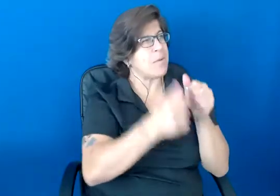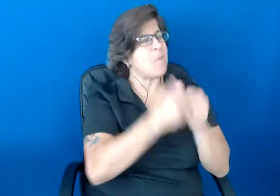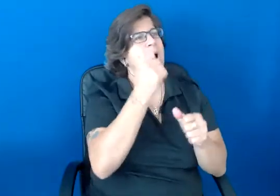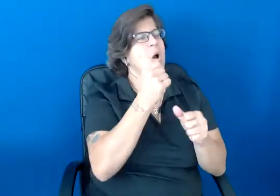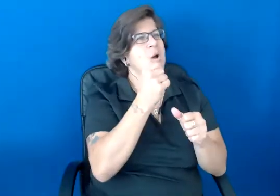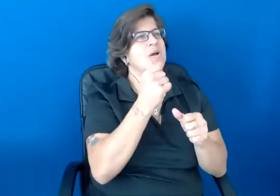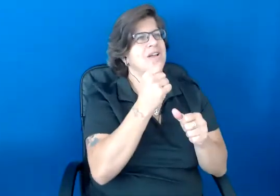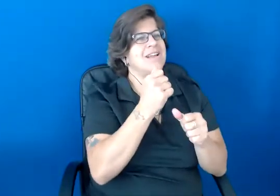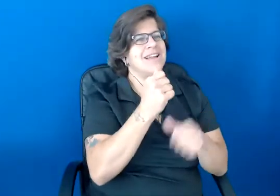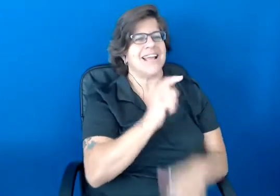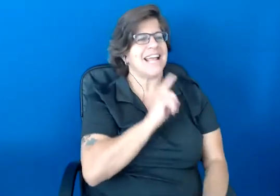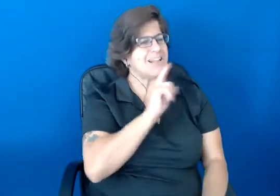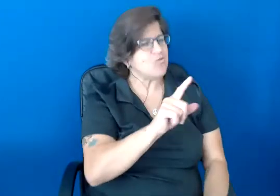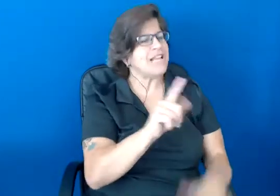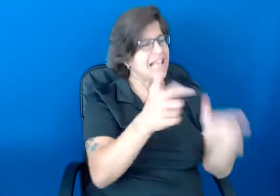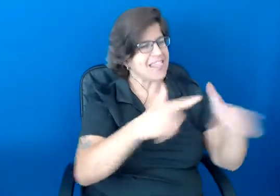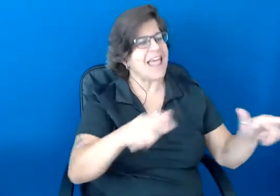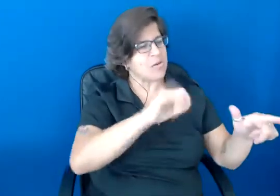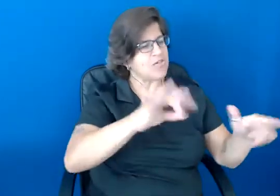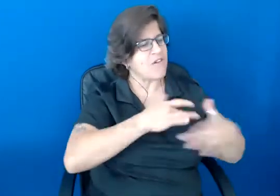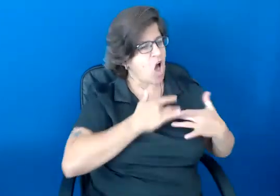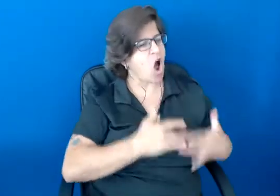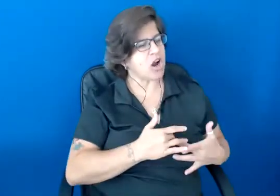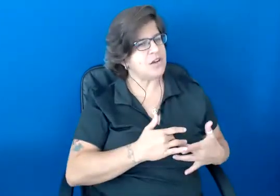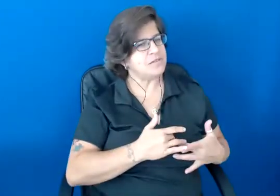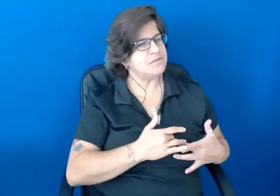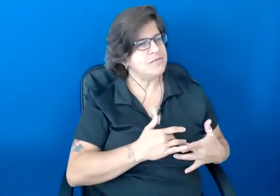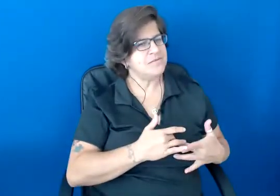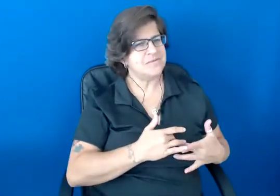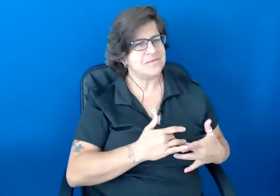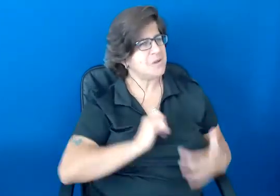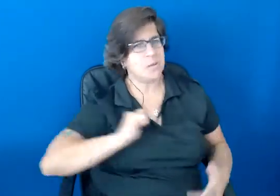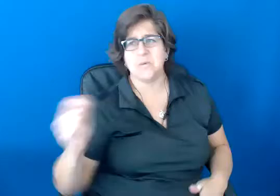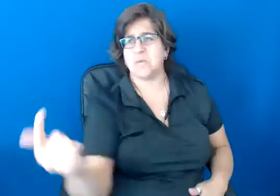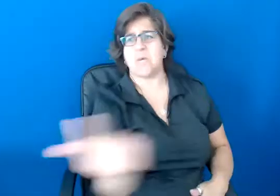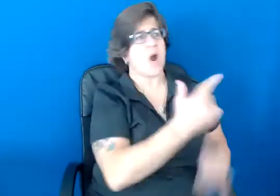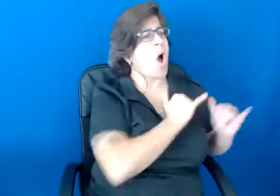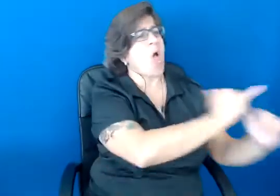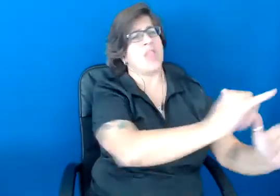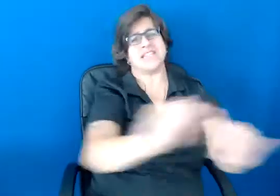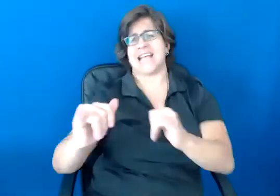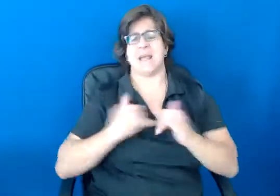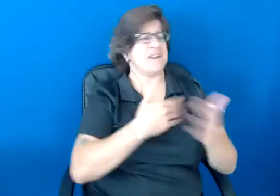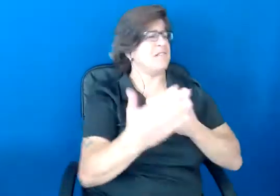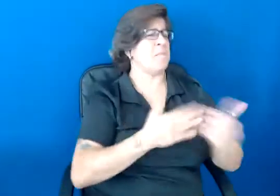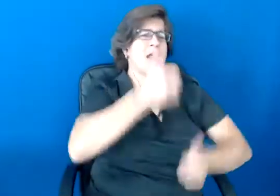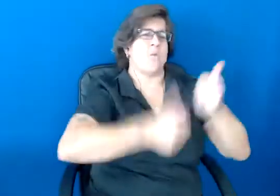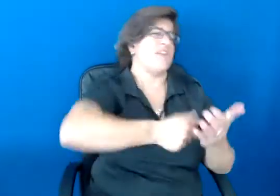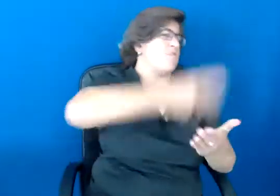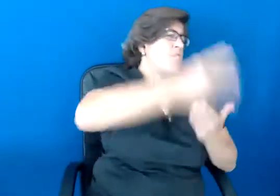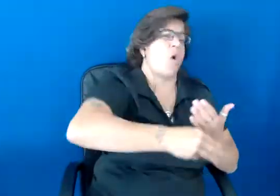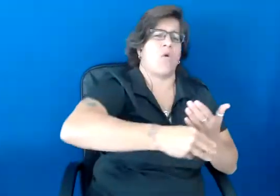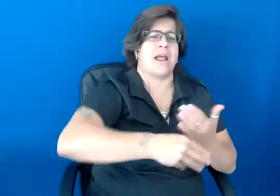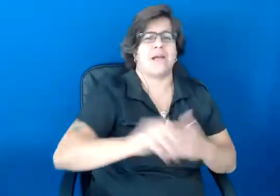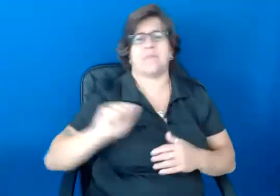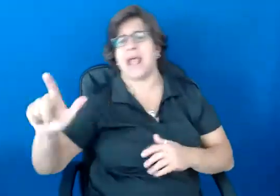is that it really is the language of the heart, that we really are the same, no matter which program we're in. We've all been